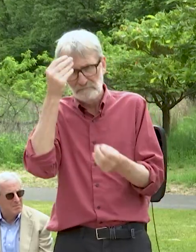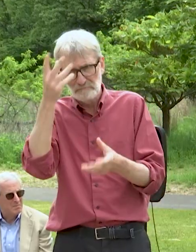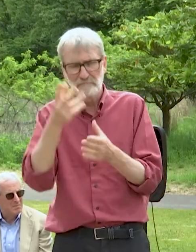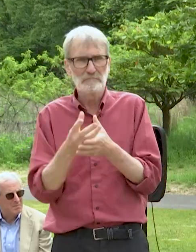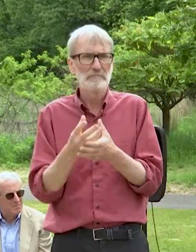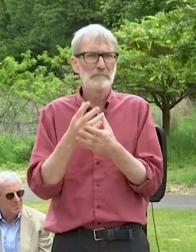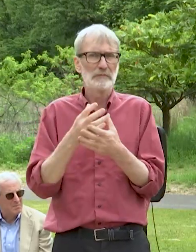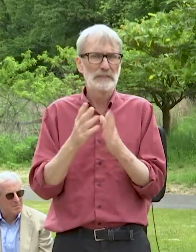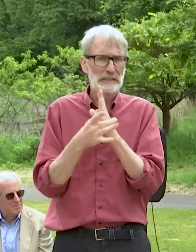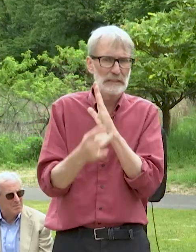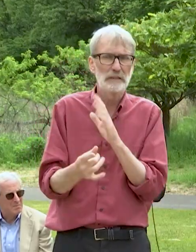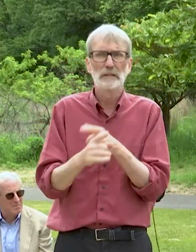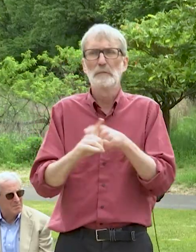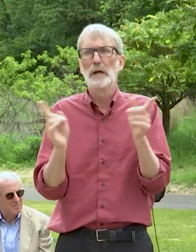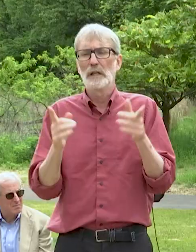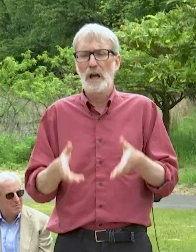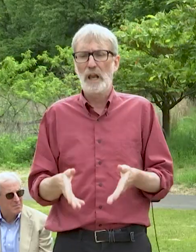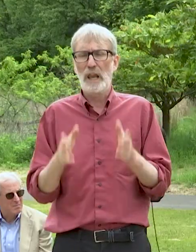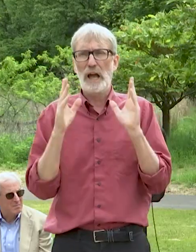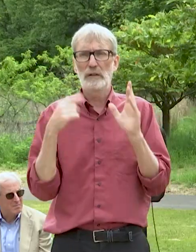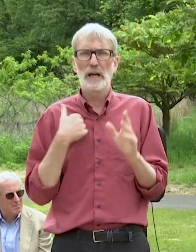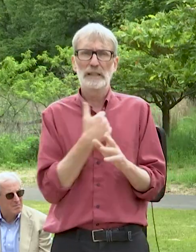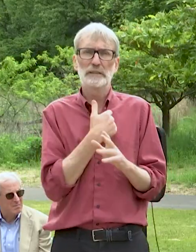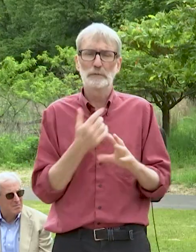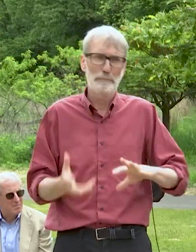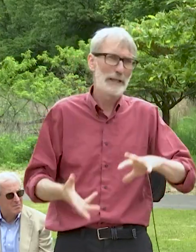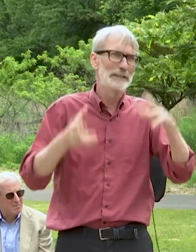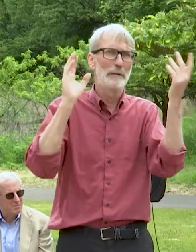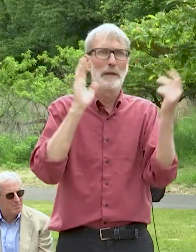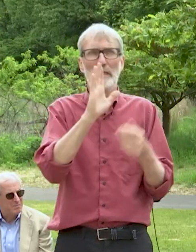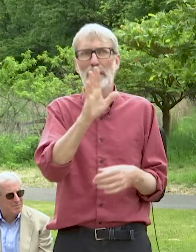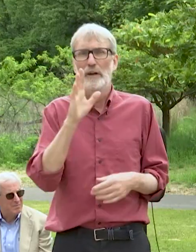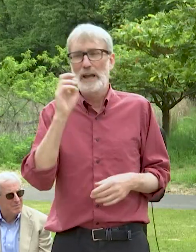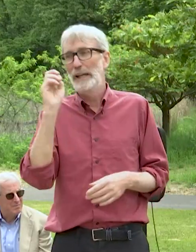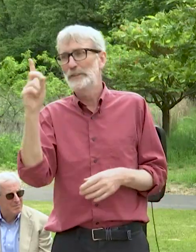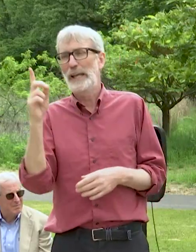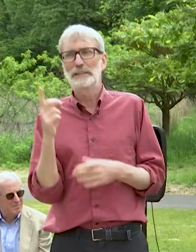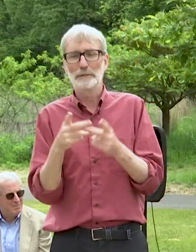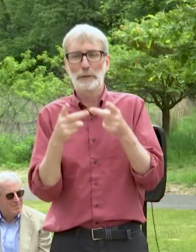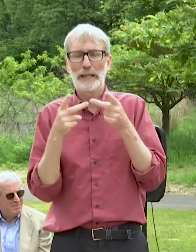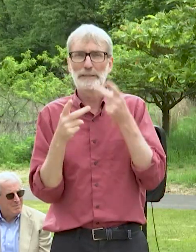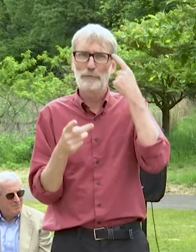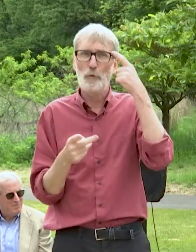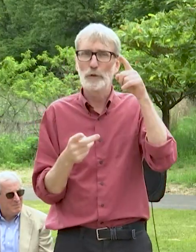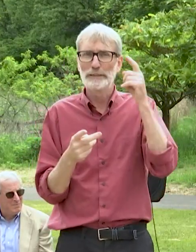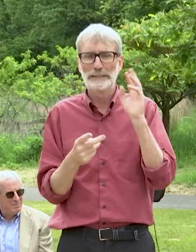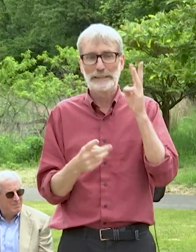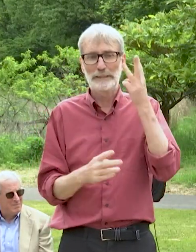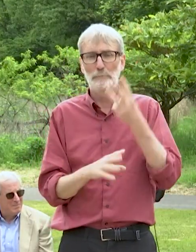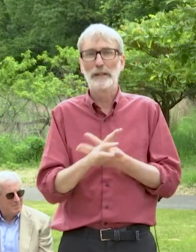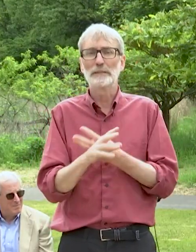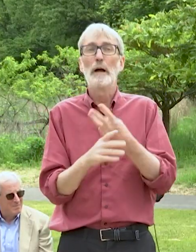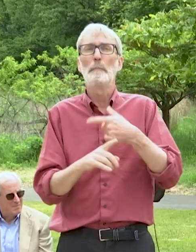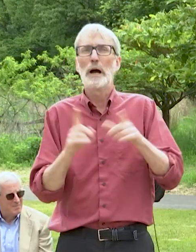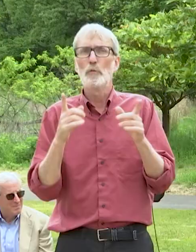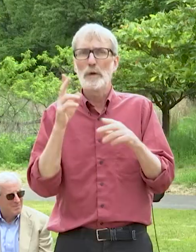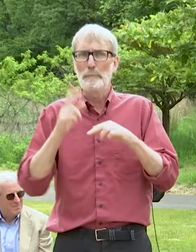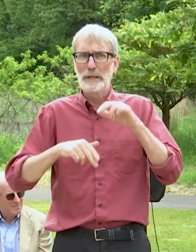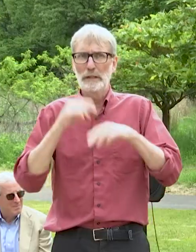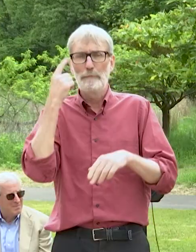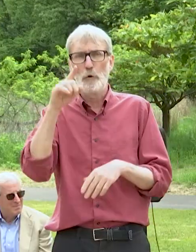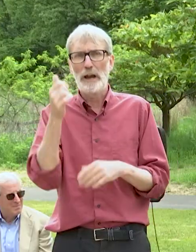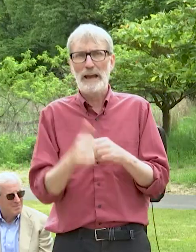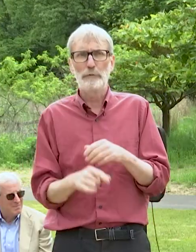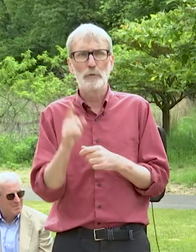but graciously allowed us to take control and make a mess of their education spaces for 6 months while we built something for everybody.